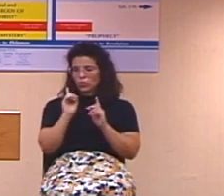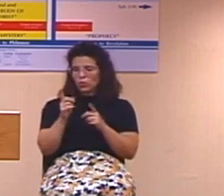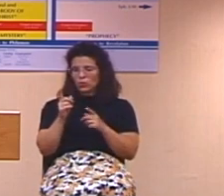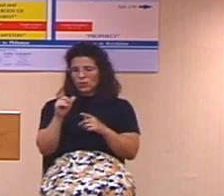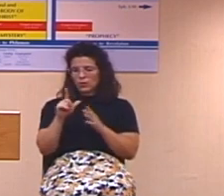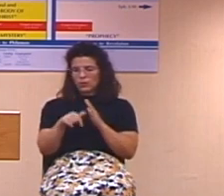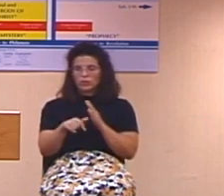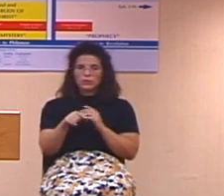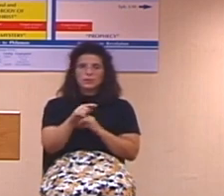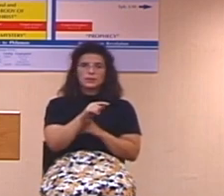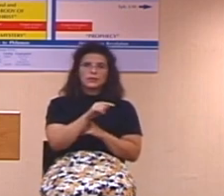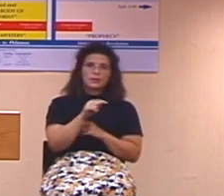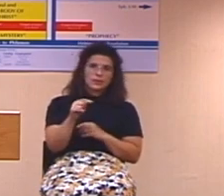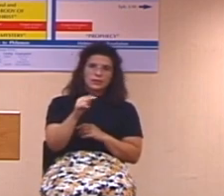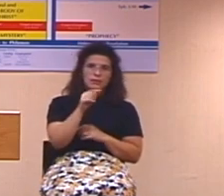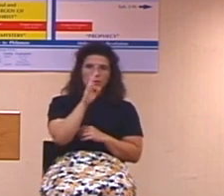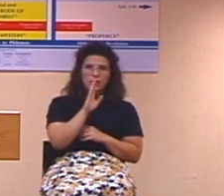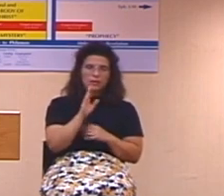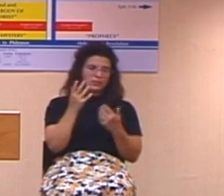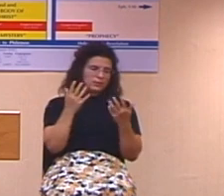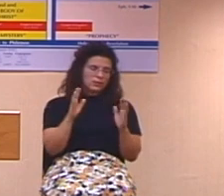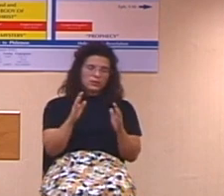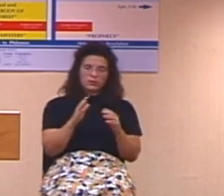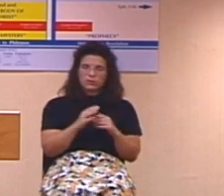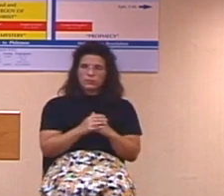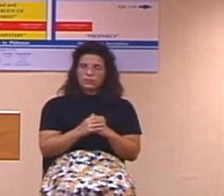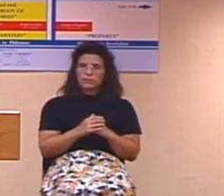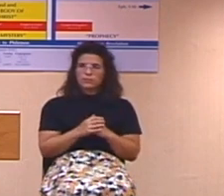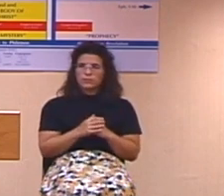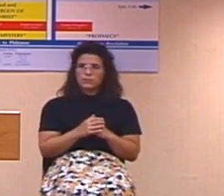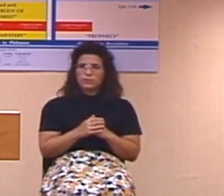Not the God. It's done, isn't it?